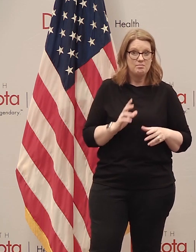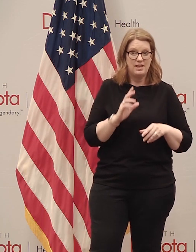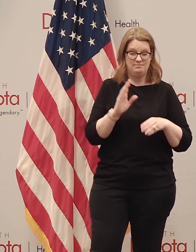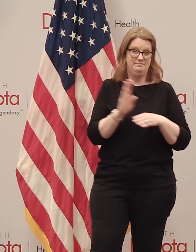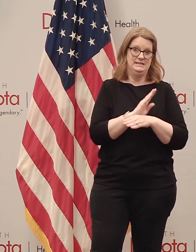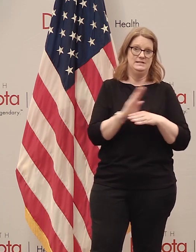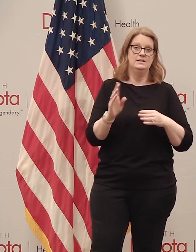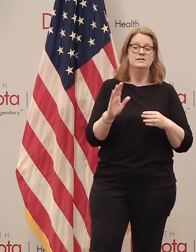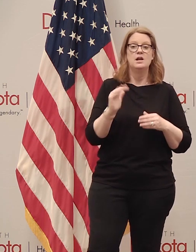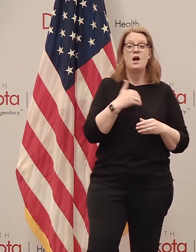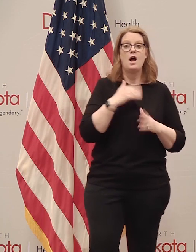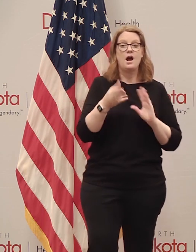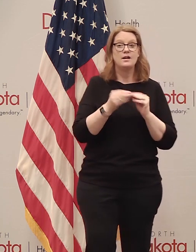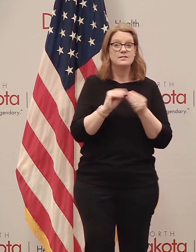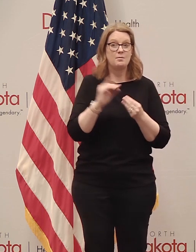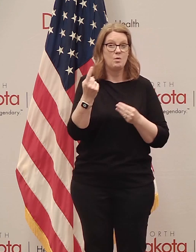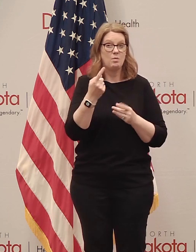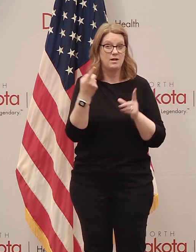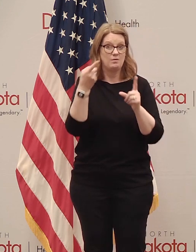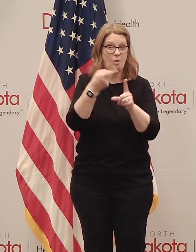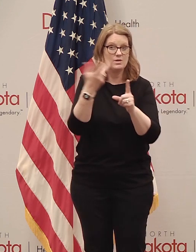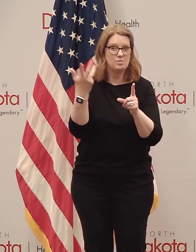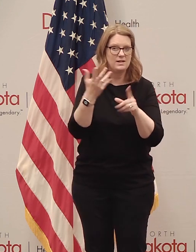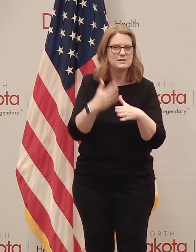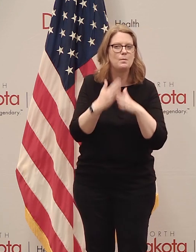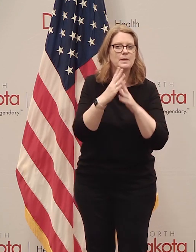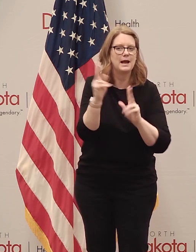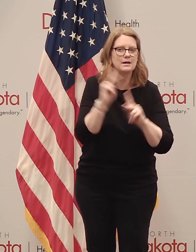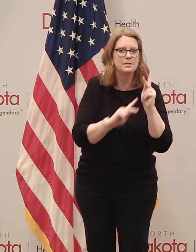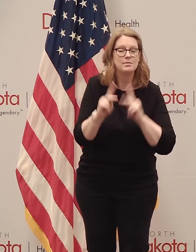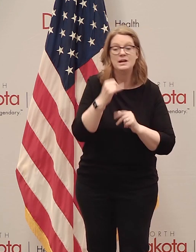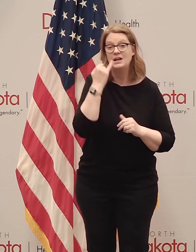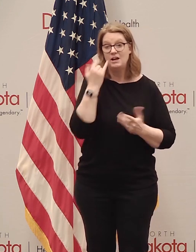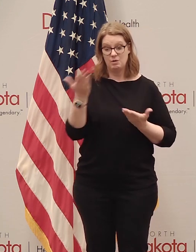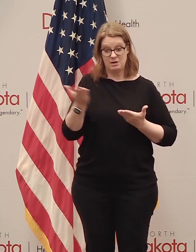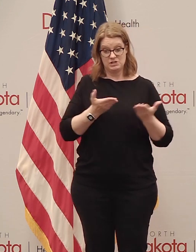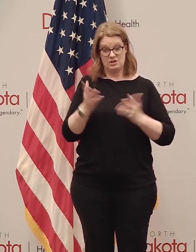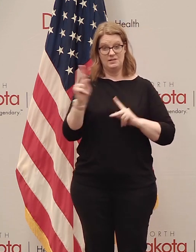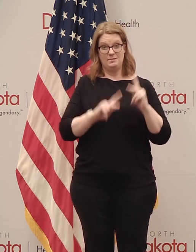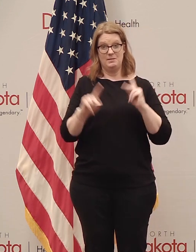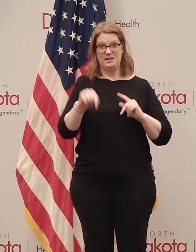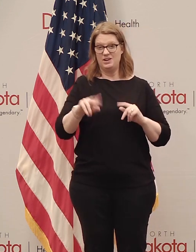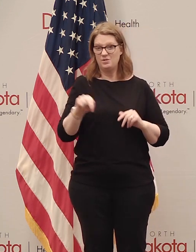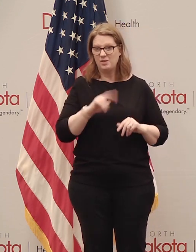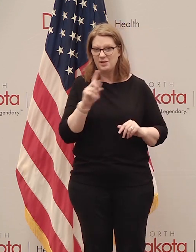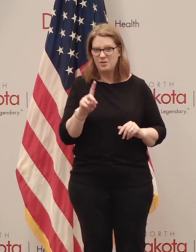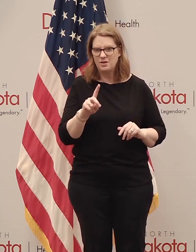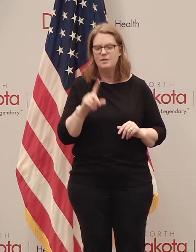#1 priority is workforce protection. For us to be able to serve the citizens of North Dakota, we've got to be